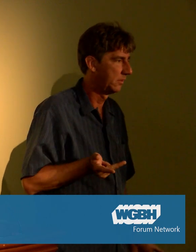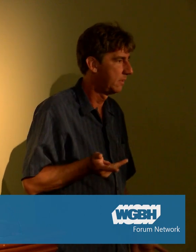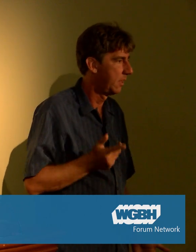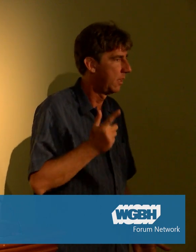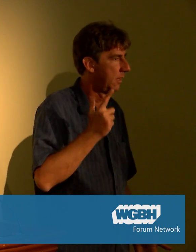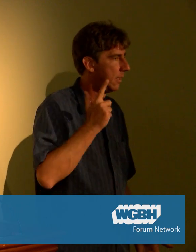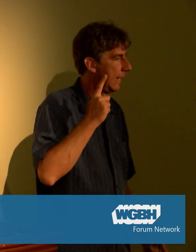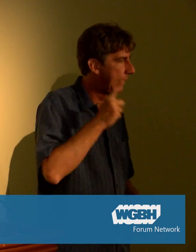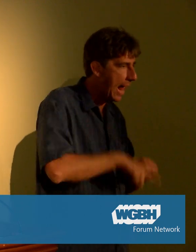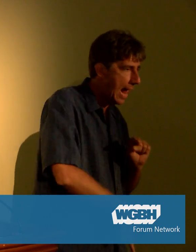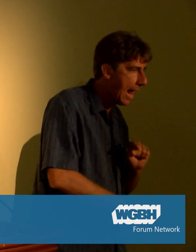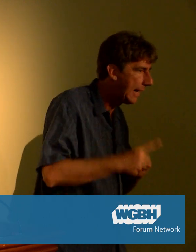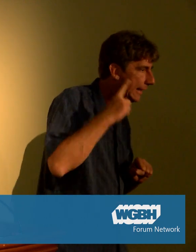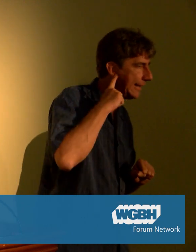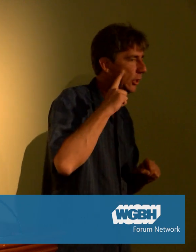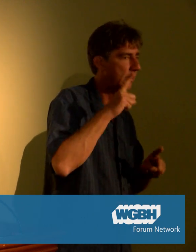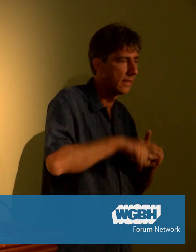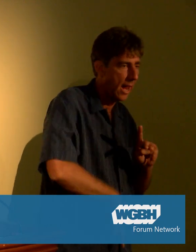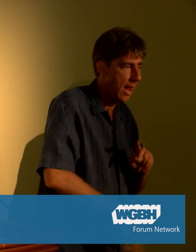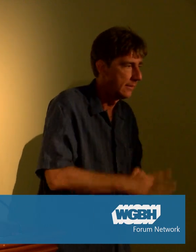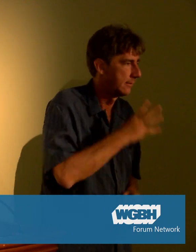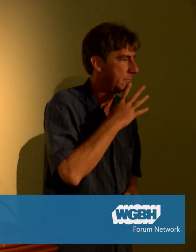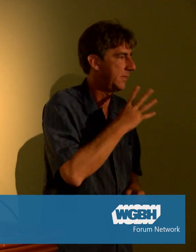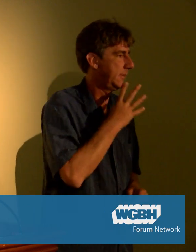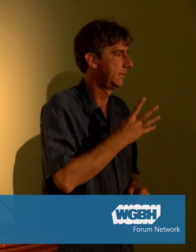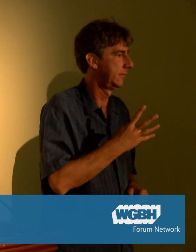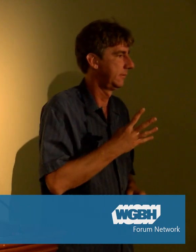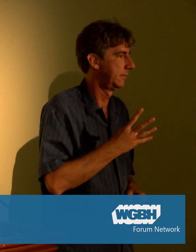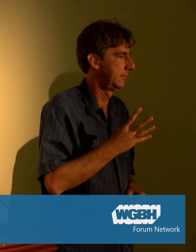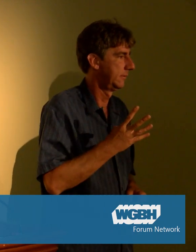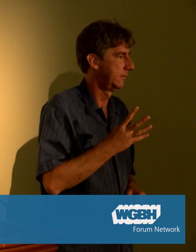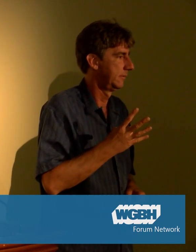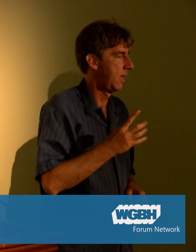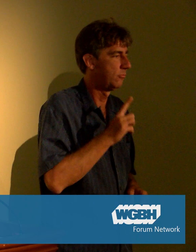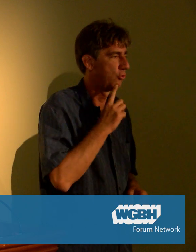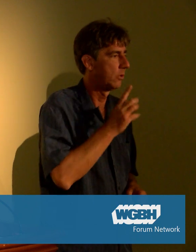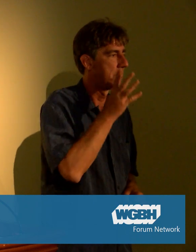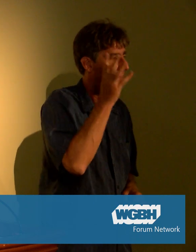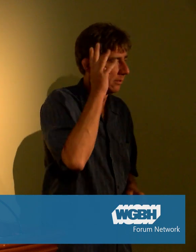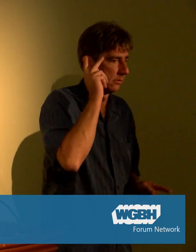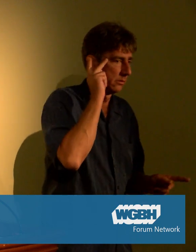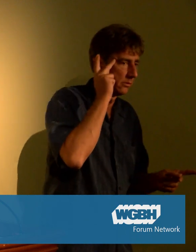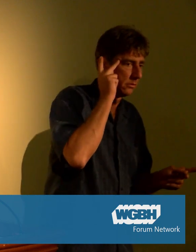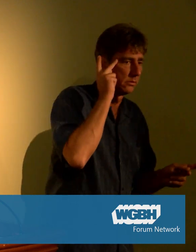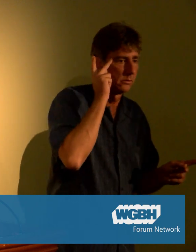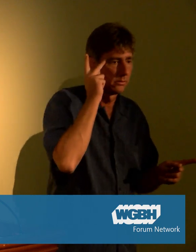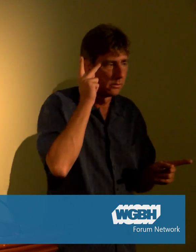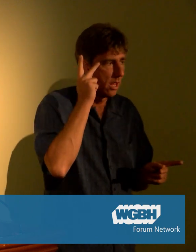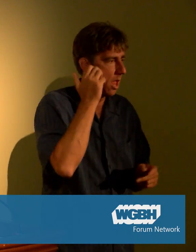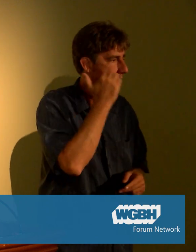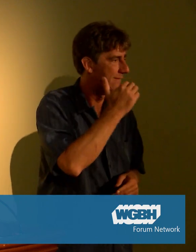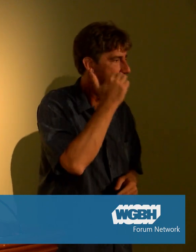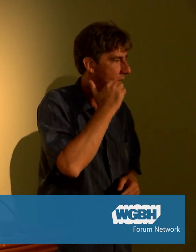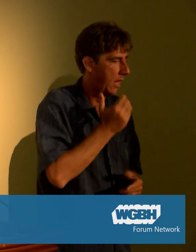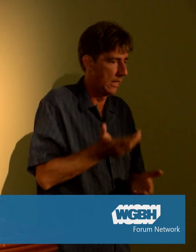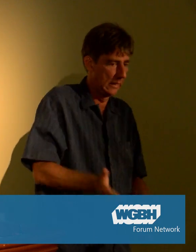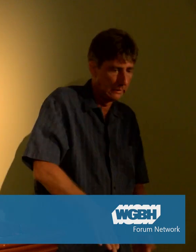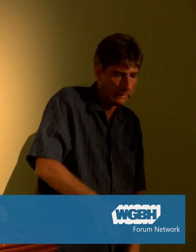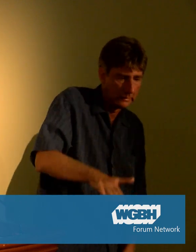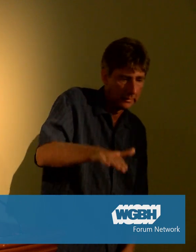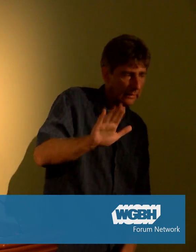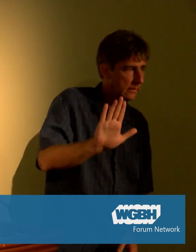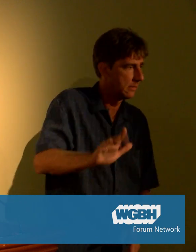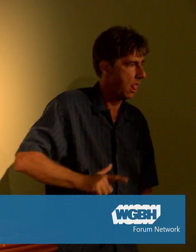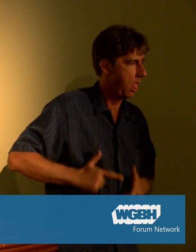hear and speak. They must have wondered day and night what poor John was going to do with his life, and they